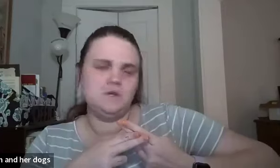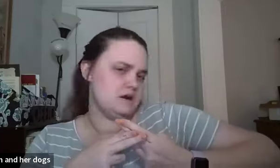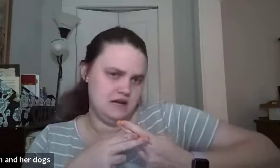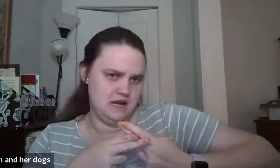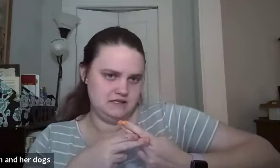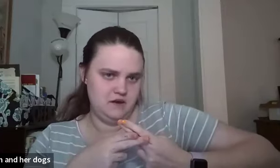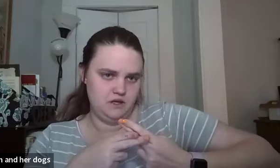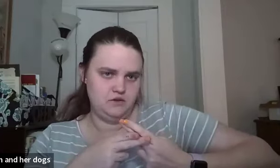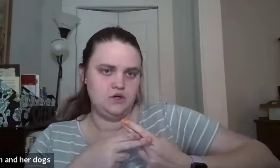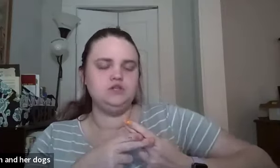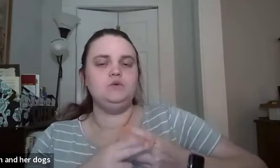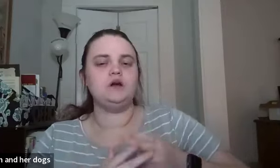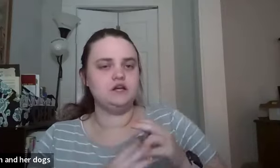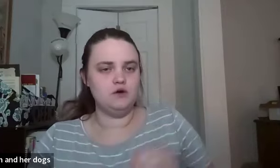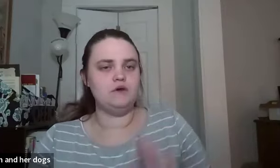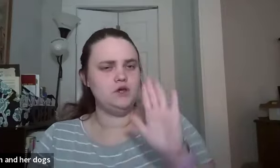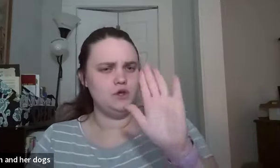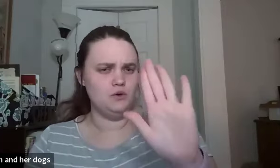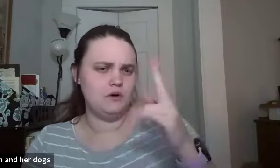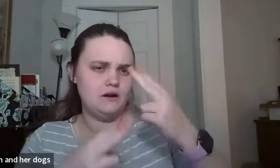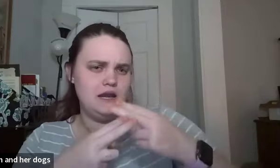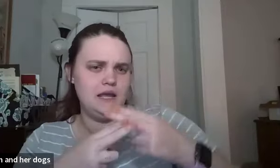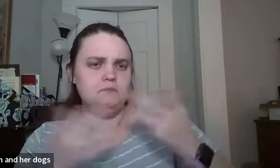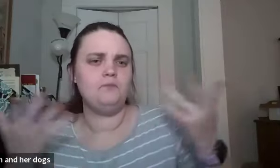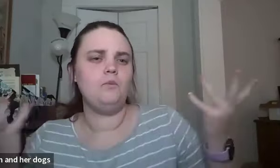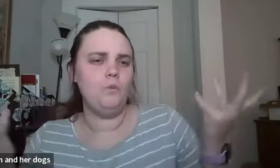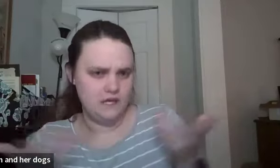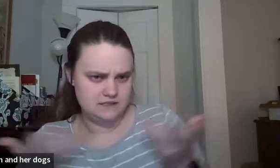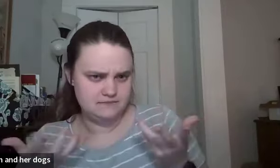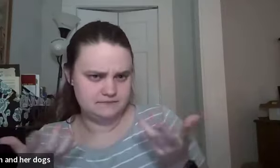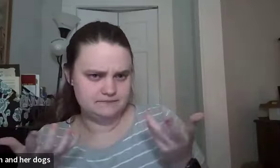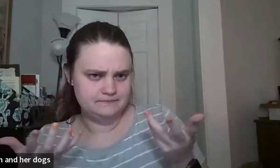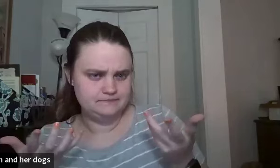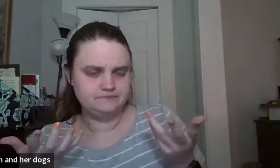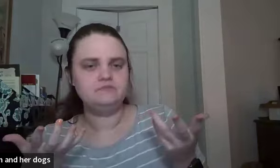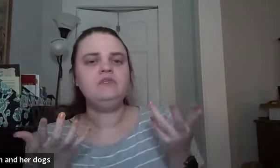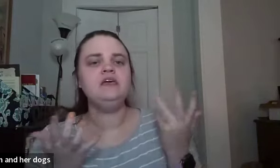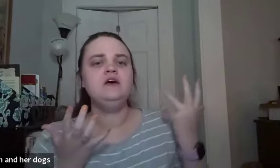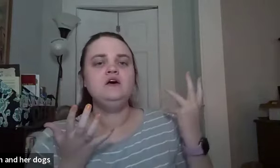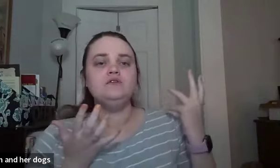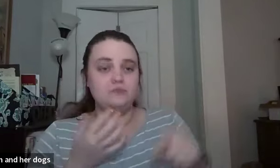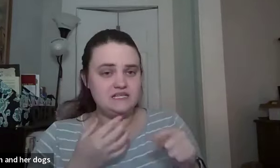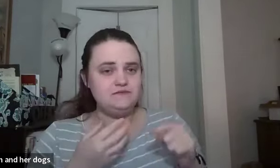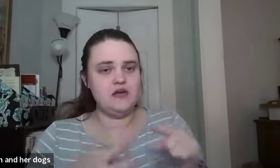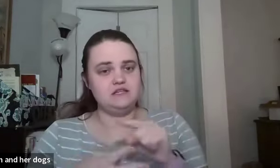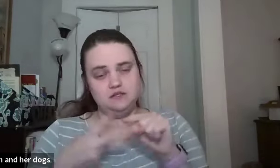not going to ask it that way. You are going to go with your name, what? The reason for that is two